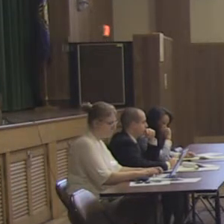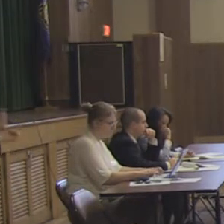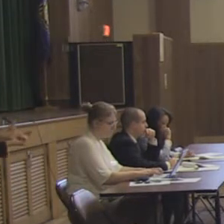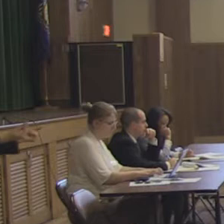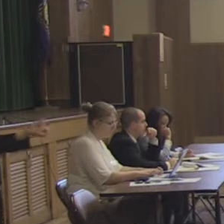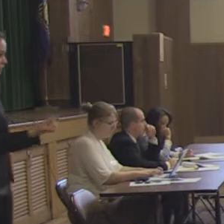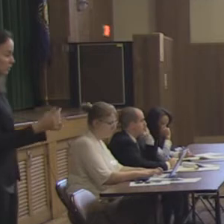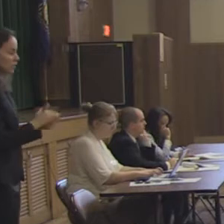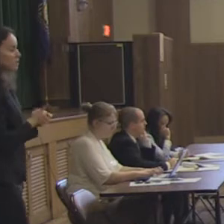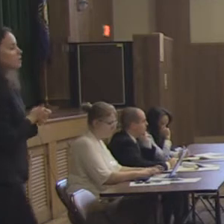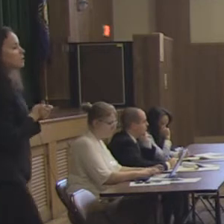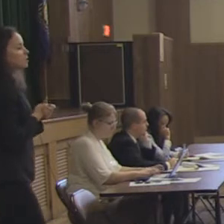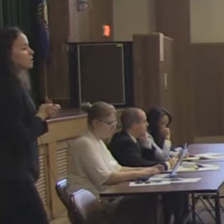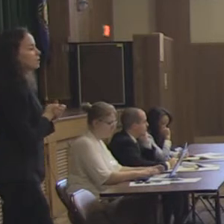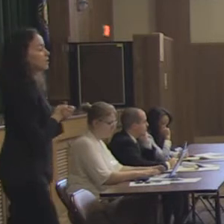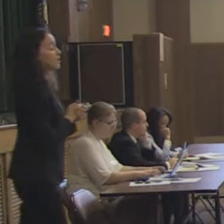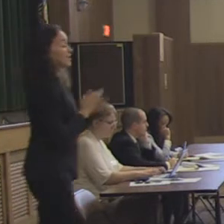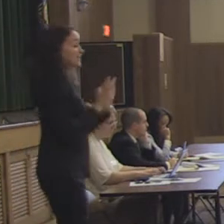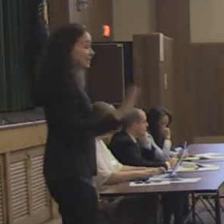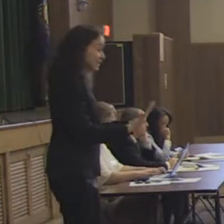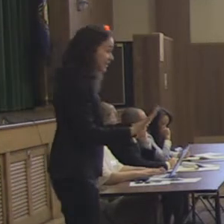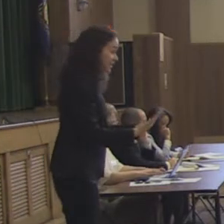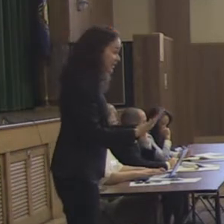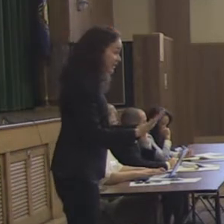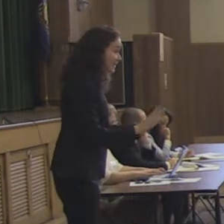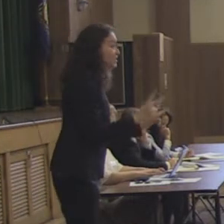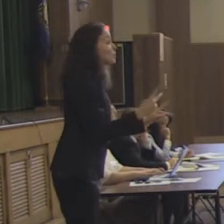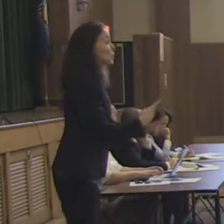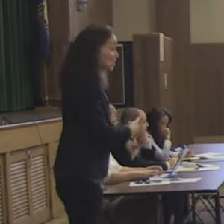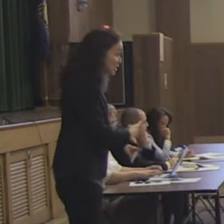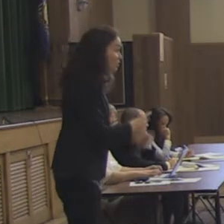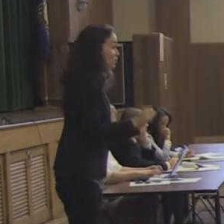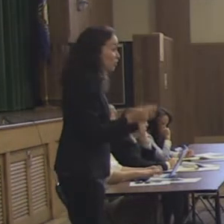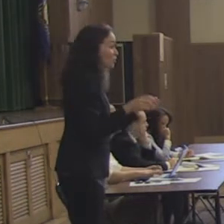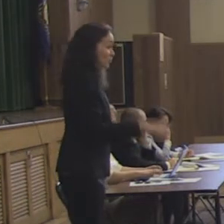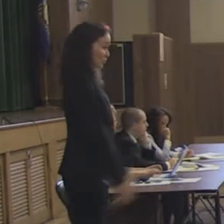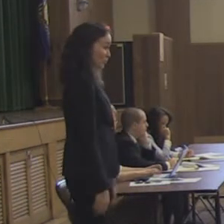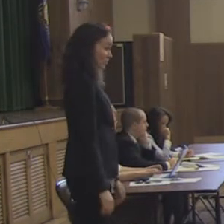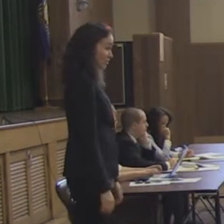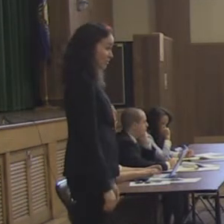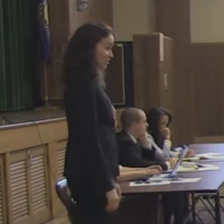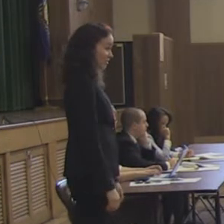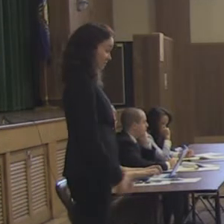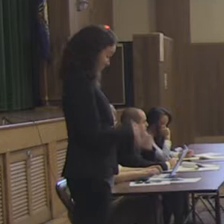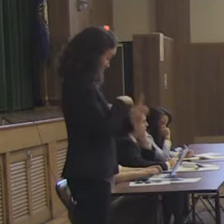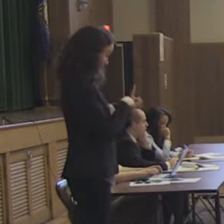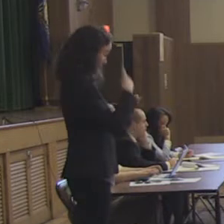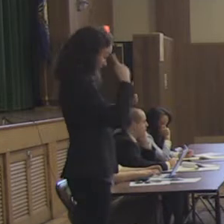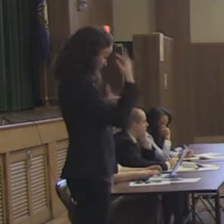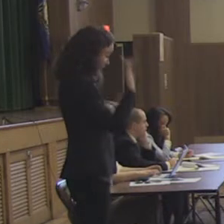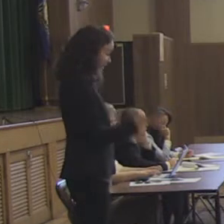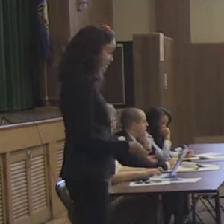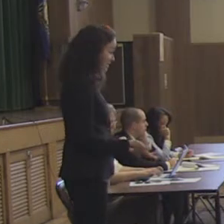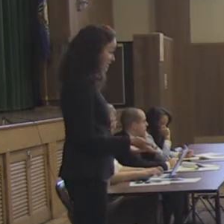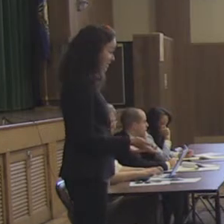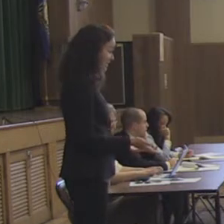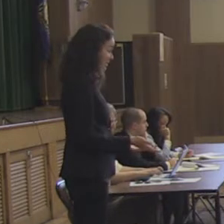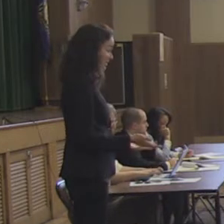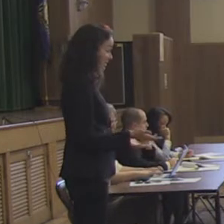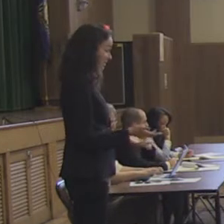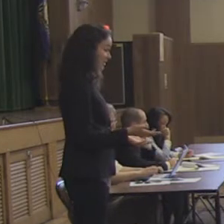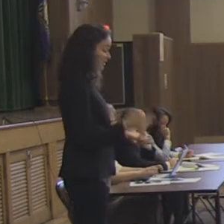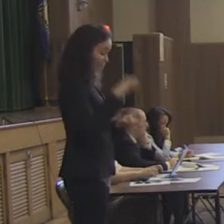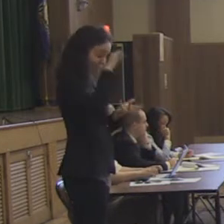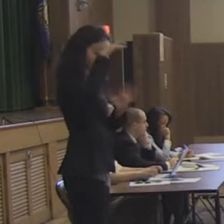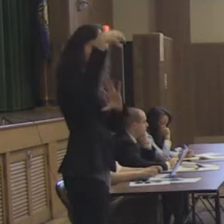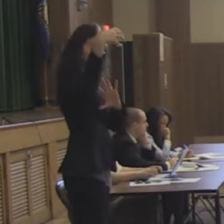solitary confinement, mm-hmm. which is the worst thing you could do with a person with mental illness. It just makes matters worse,